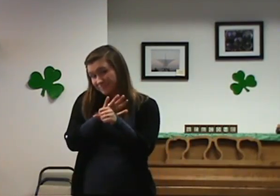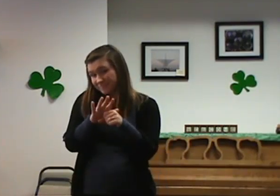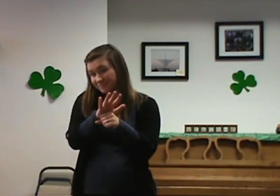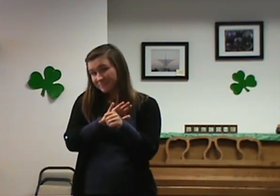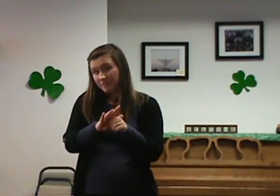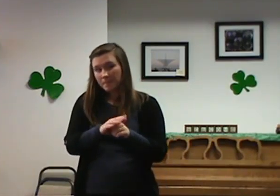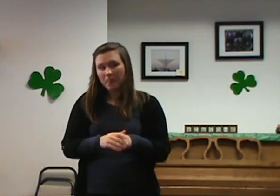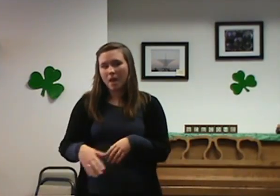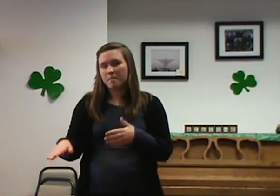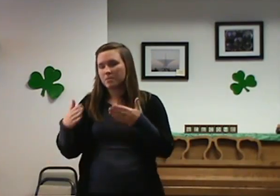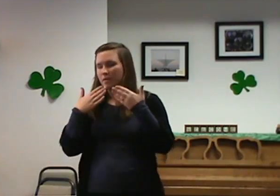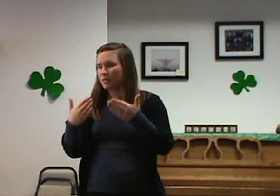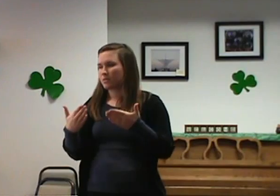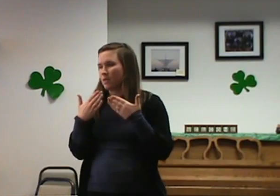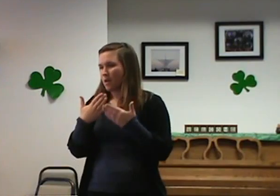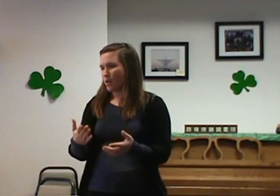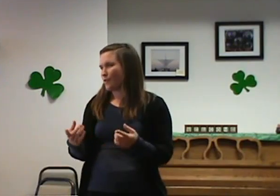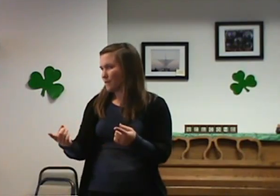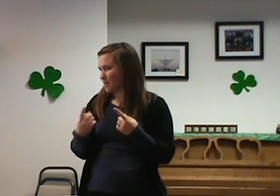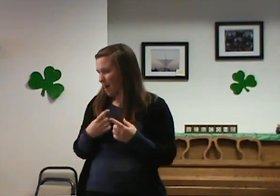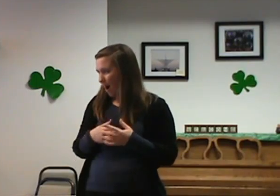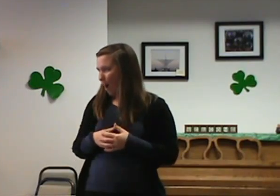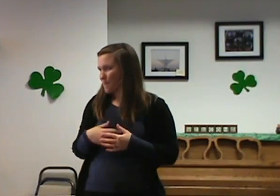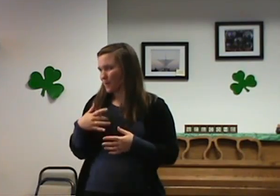Well, thank you so much. Well, thanks for having us. Appreciate you taking the time.